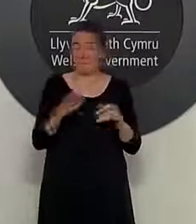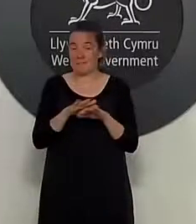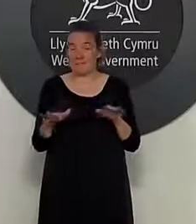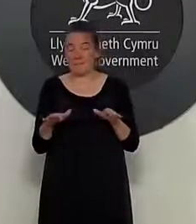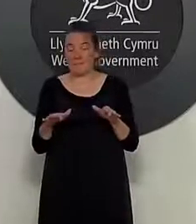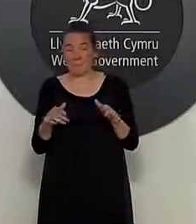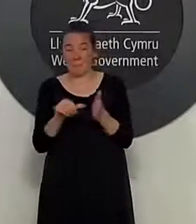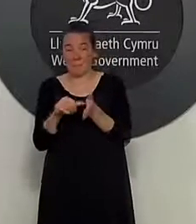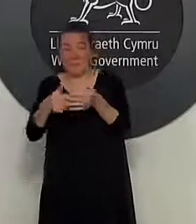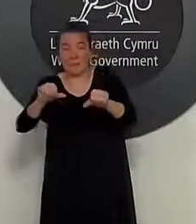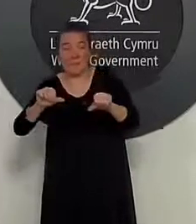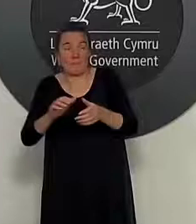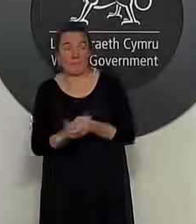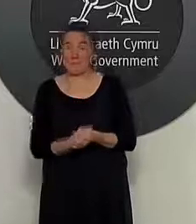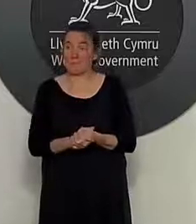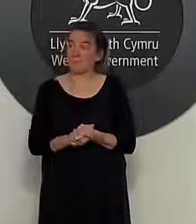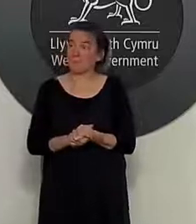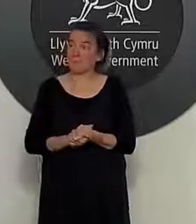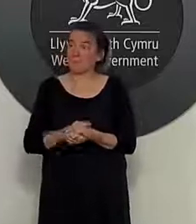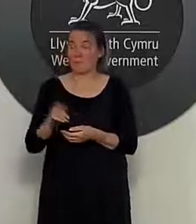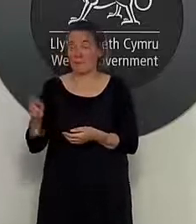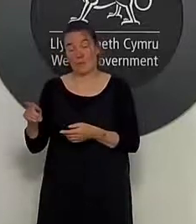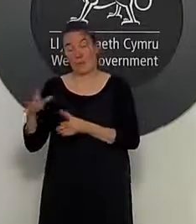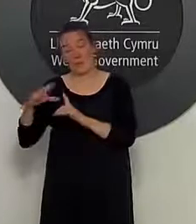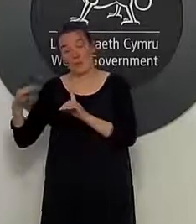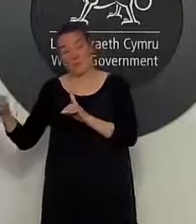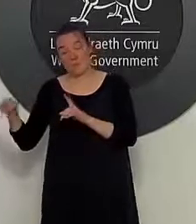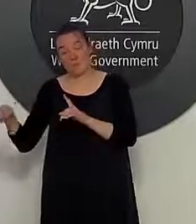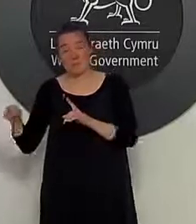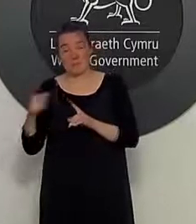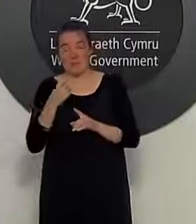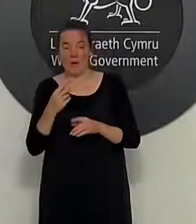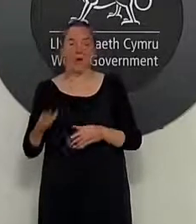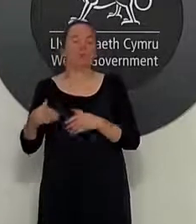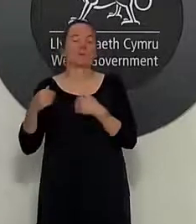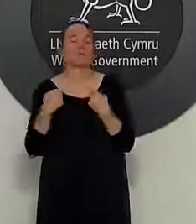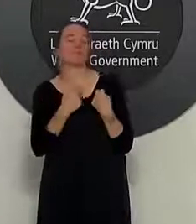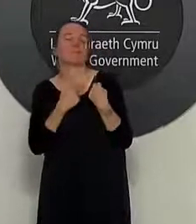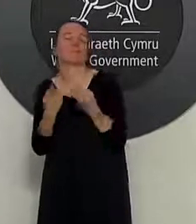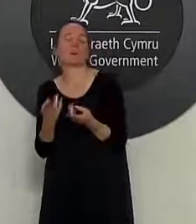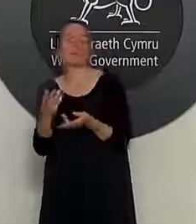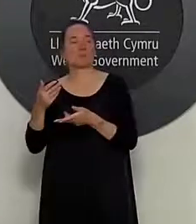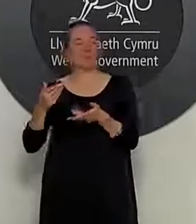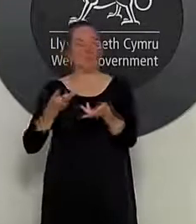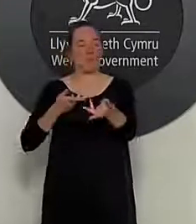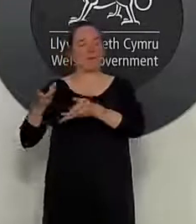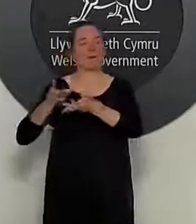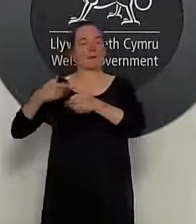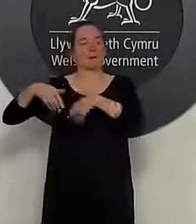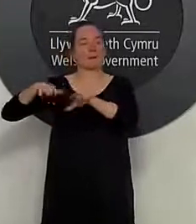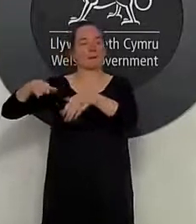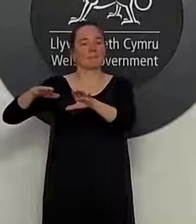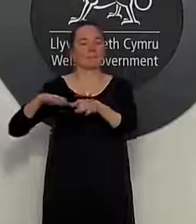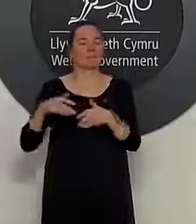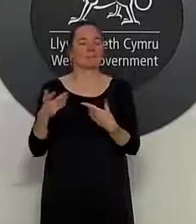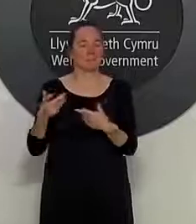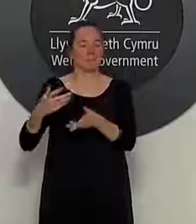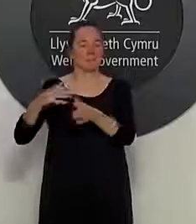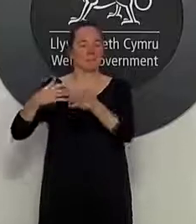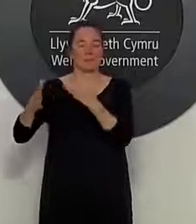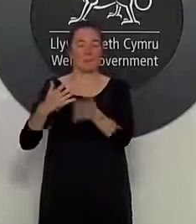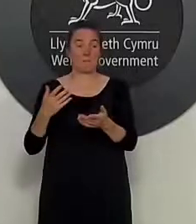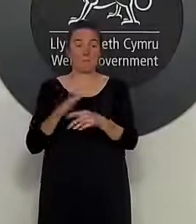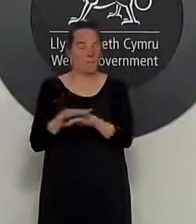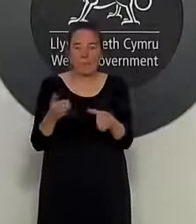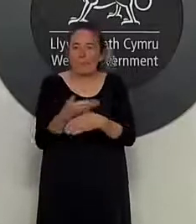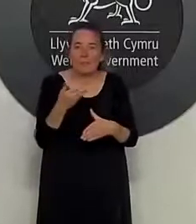you know, implicit in the Conservatives' position often is, if we leave it to the market, then everything will be fine. Well, that clearly has not